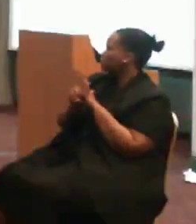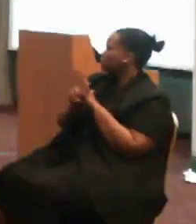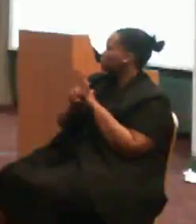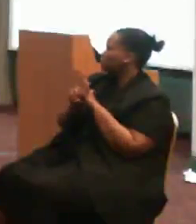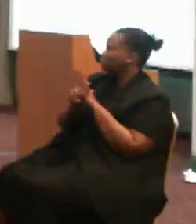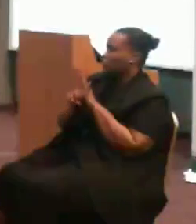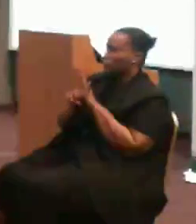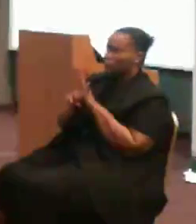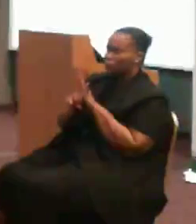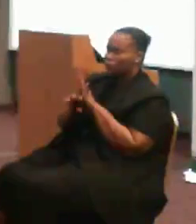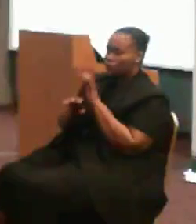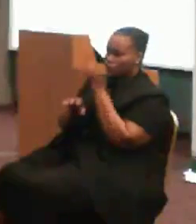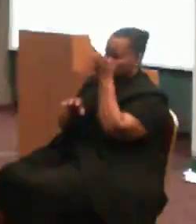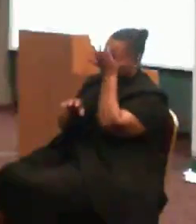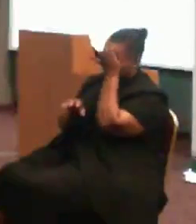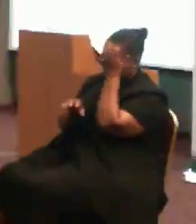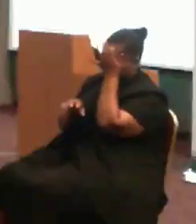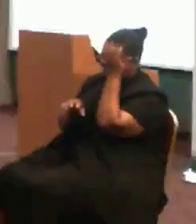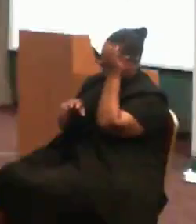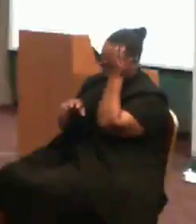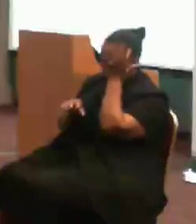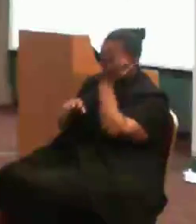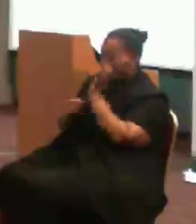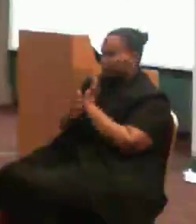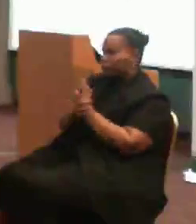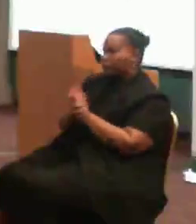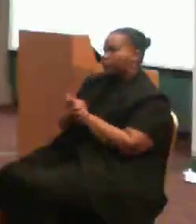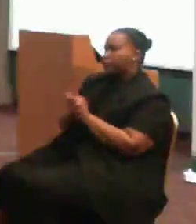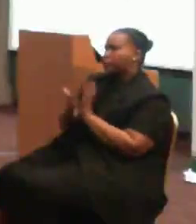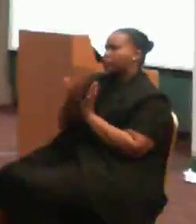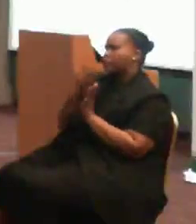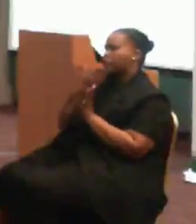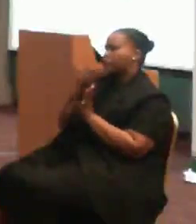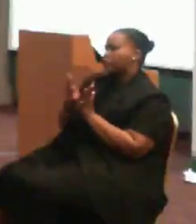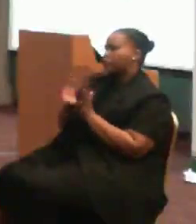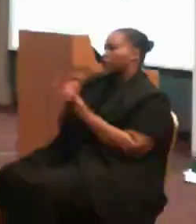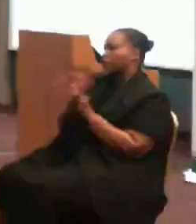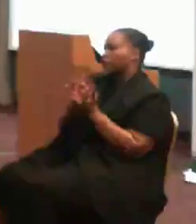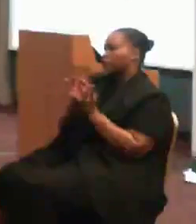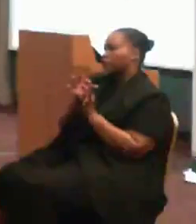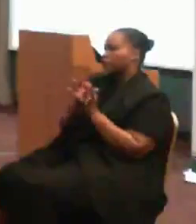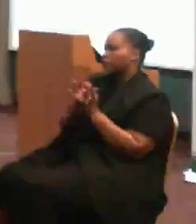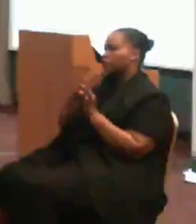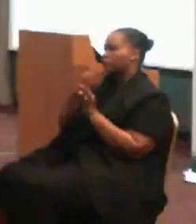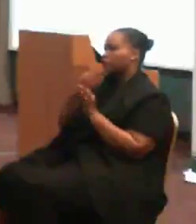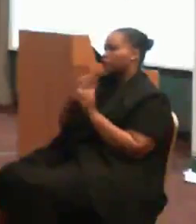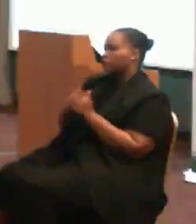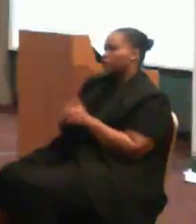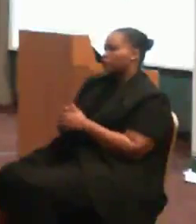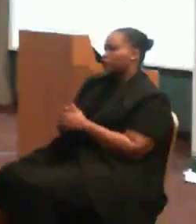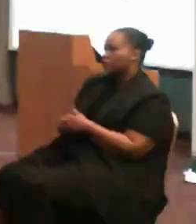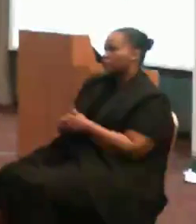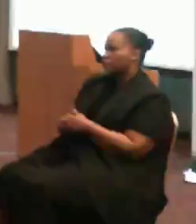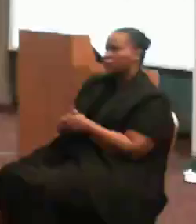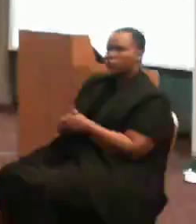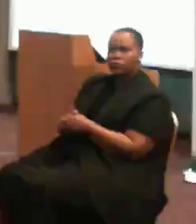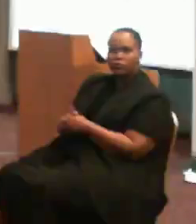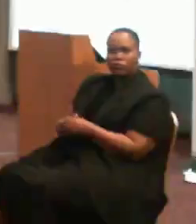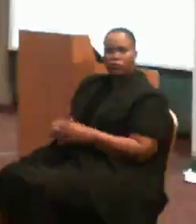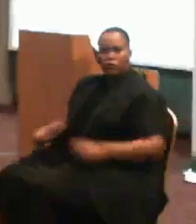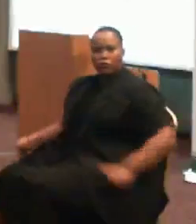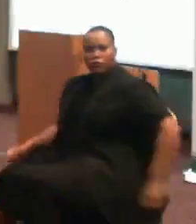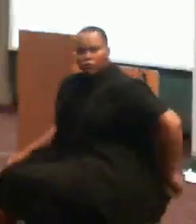long dated debt and that sort of thing. So if you can just explain that to us. And then the next